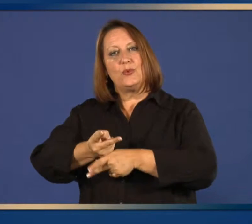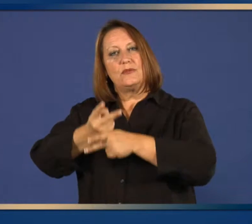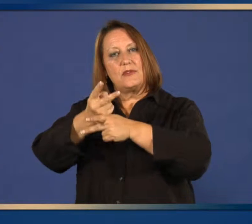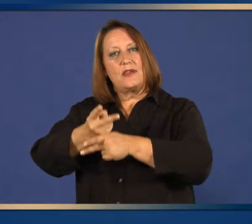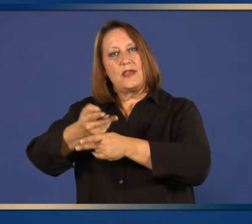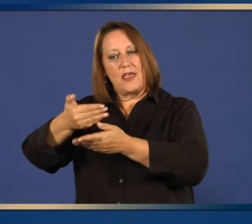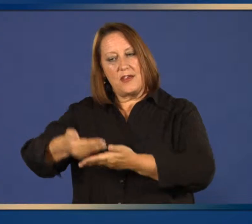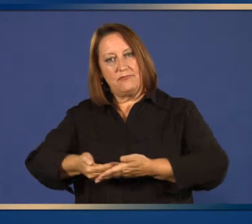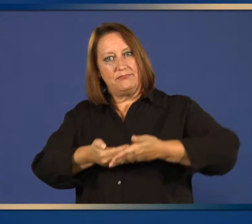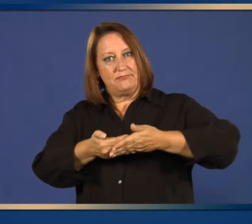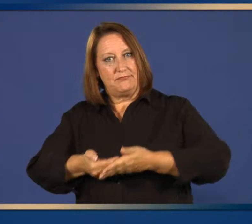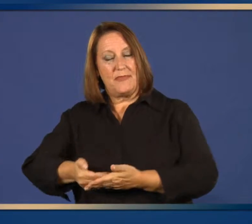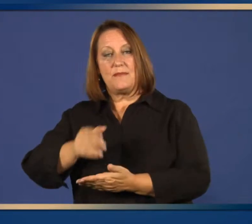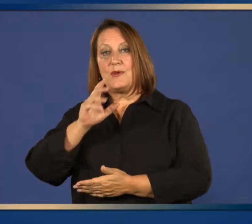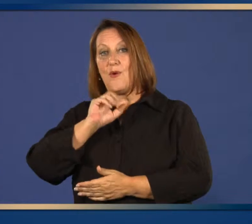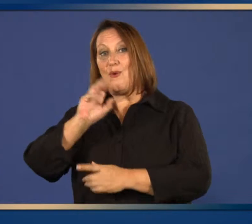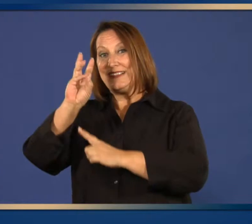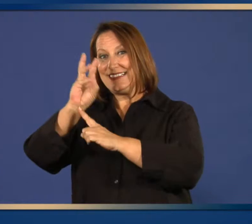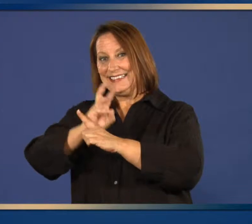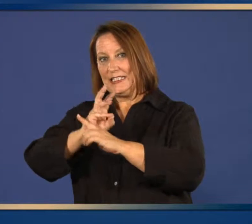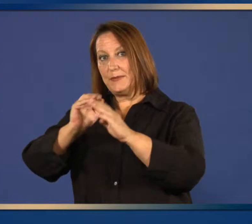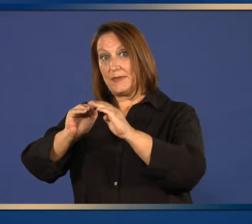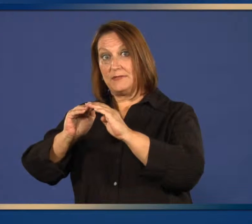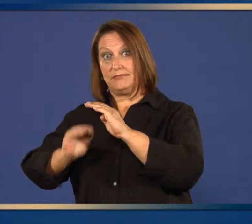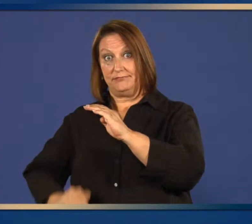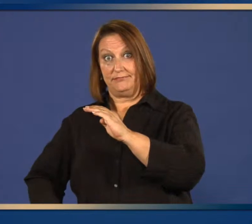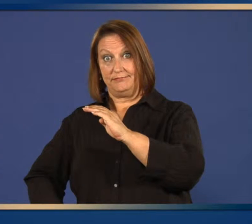than 6 months.